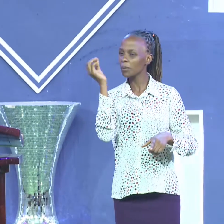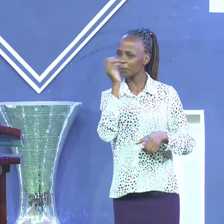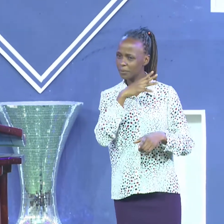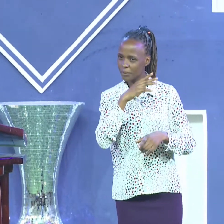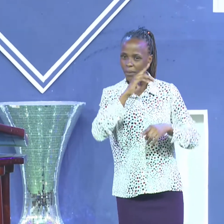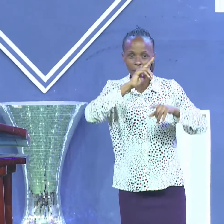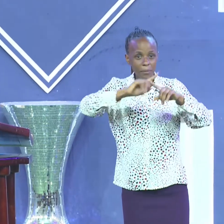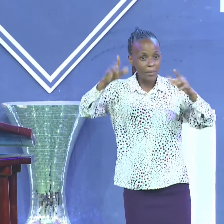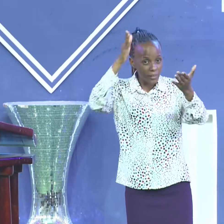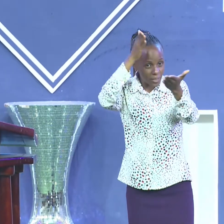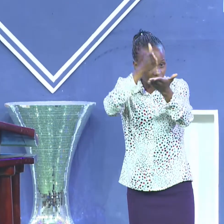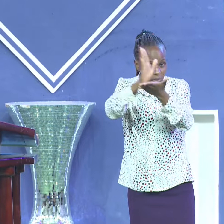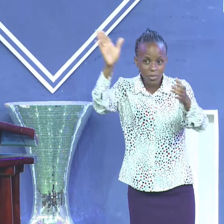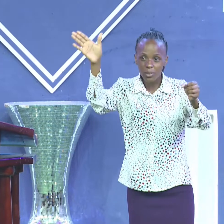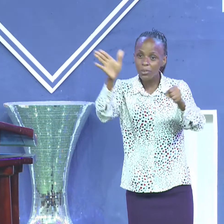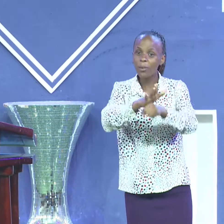good.